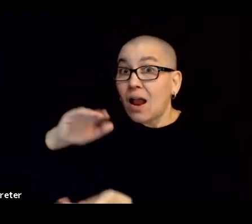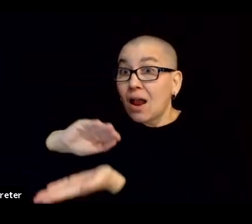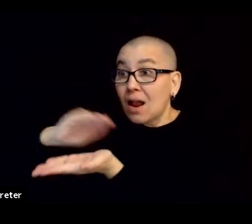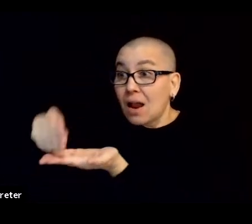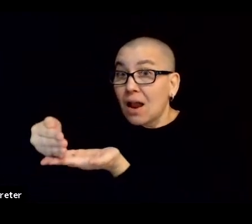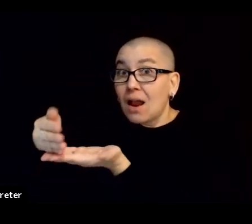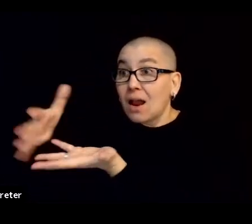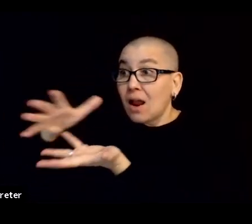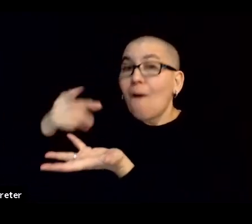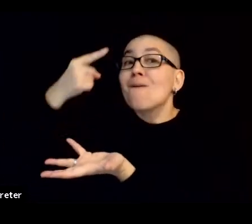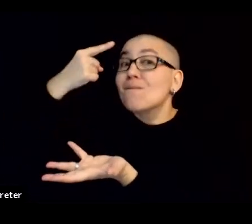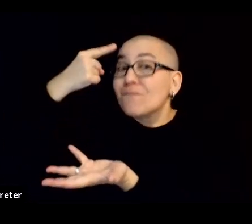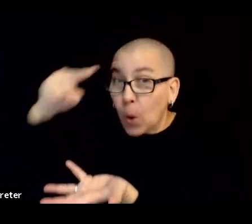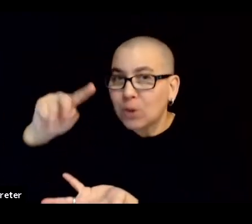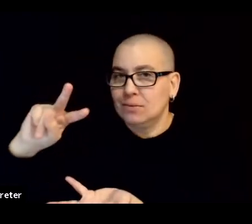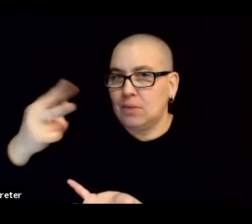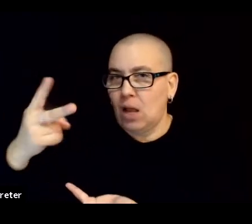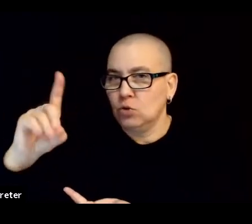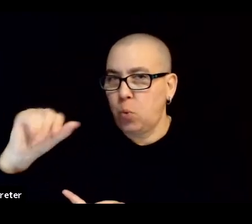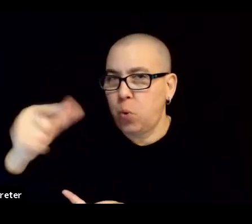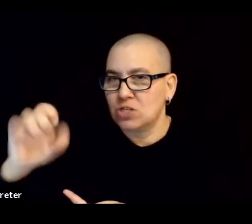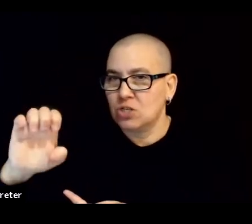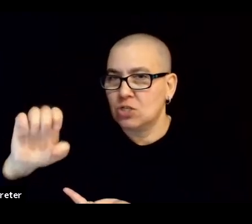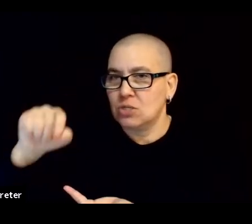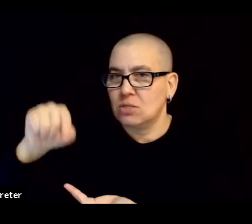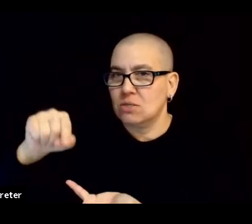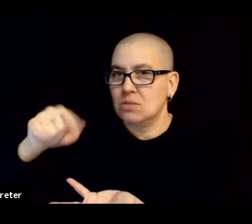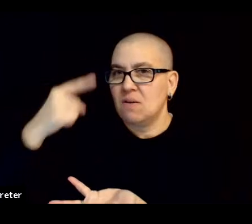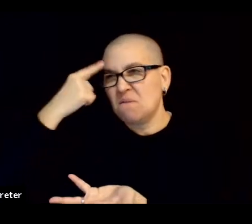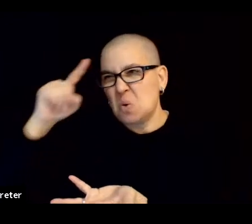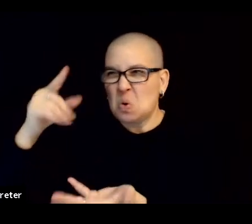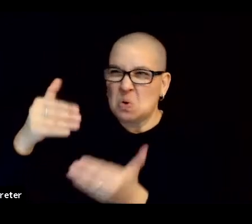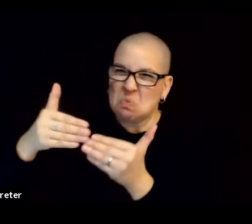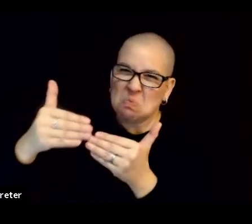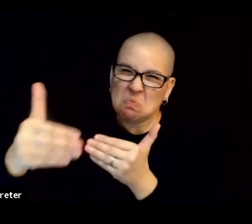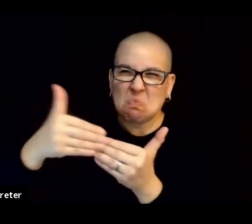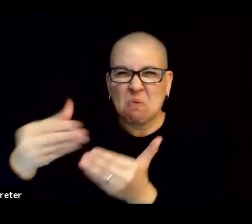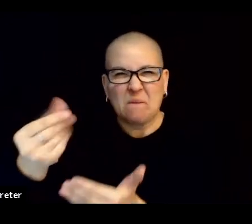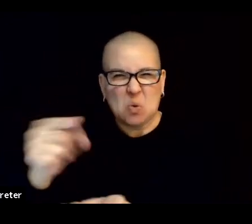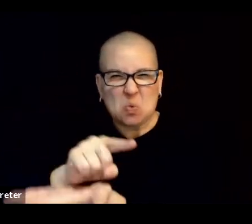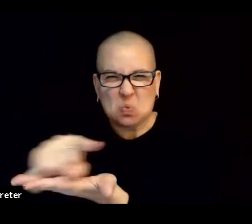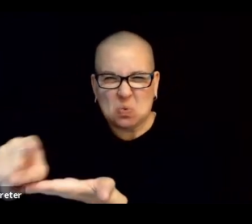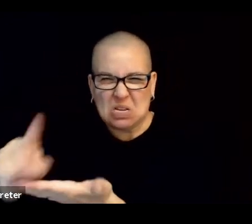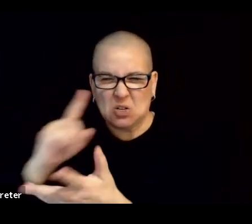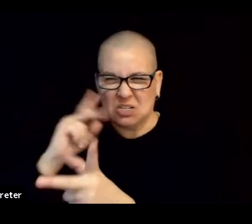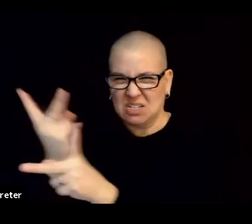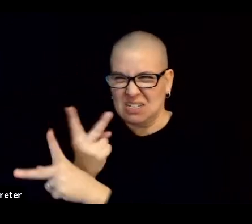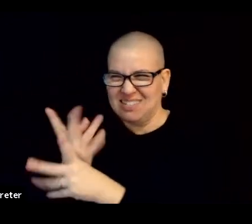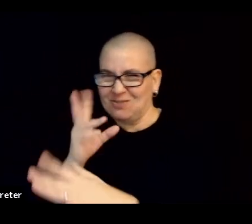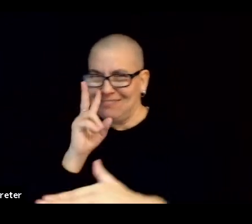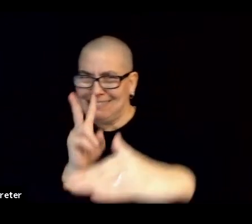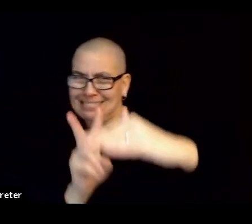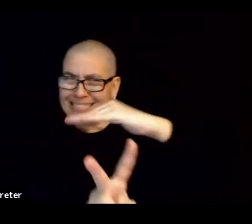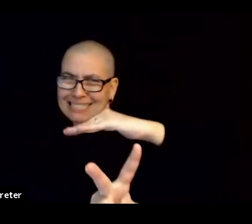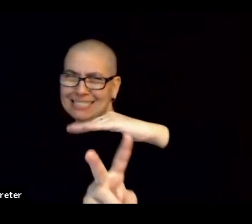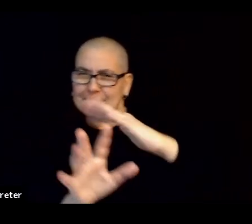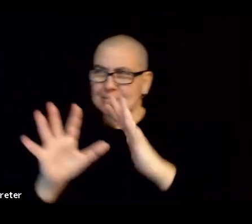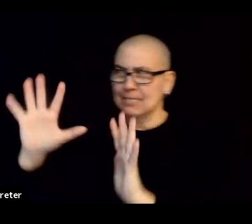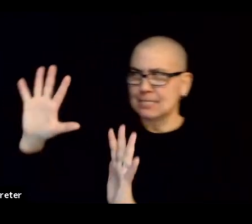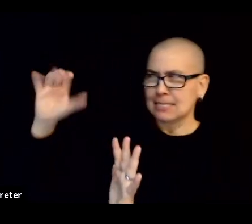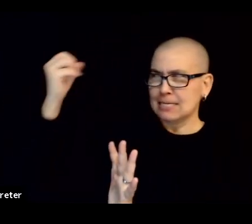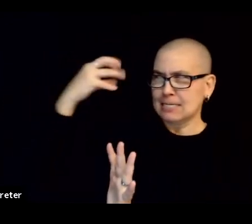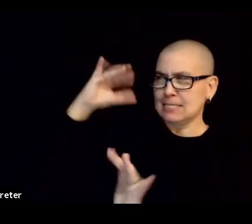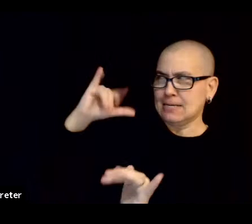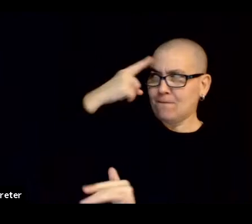will continue at least for a few more weeks, and we'll see what the future holds there. So, of